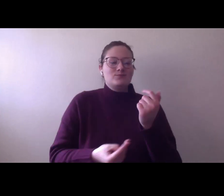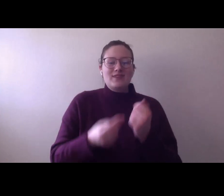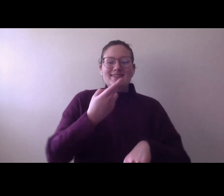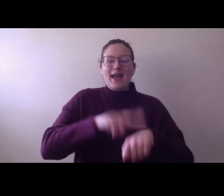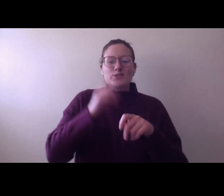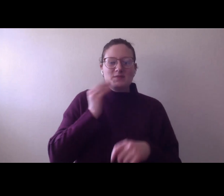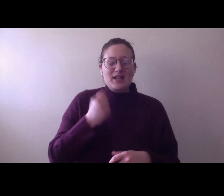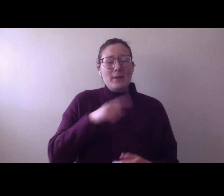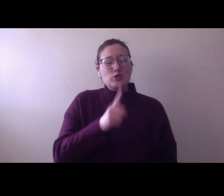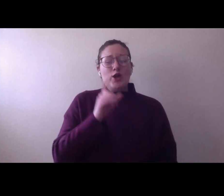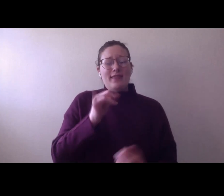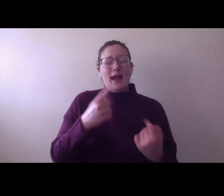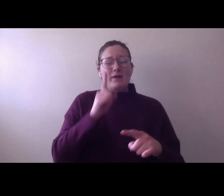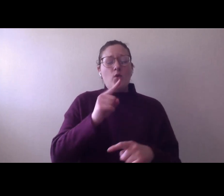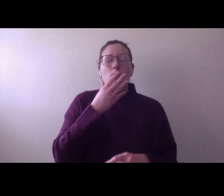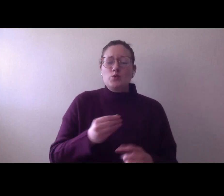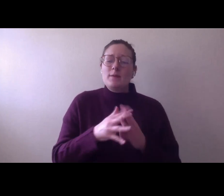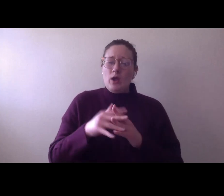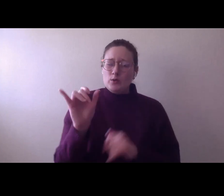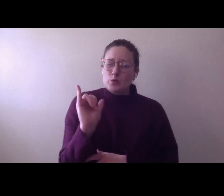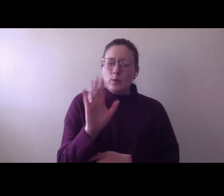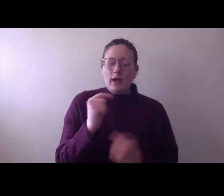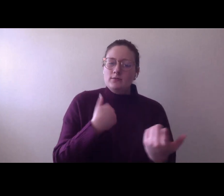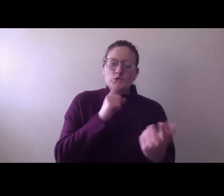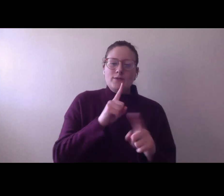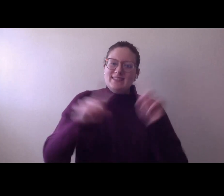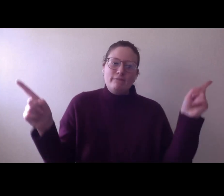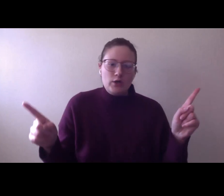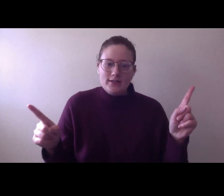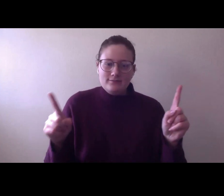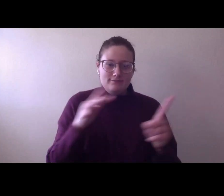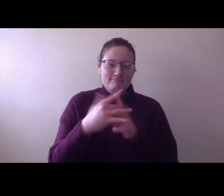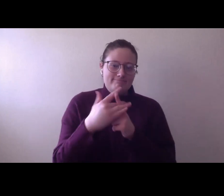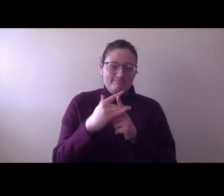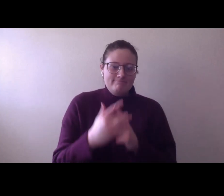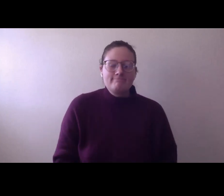that happened to Jewish Americans as well, but I'm sure it's very different circumstances.